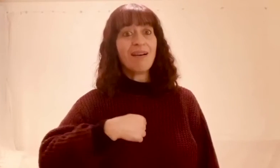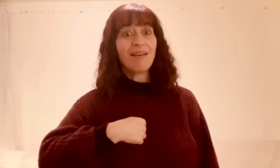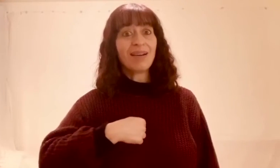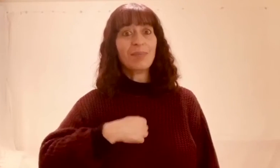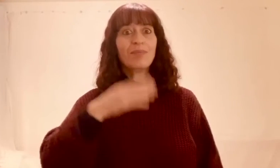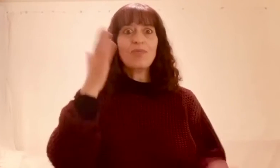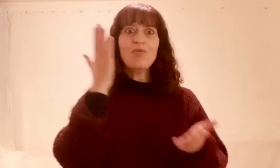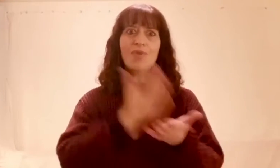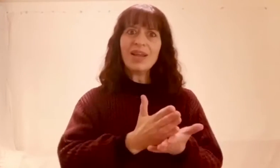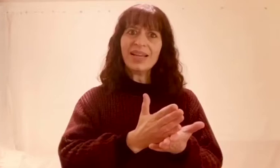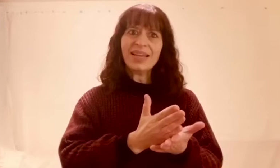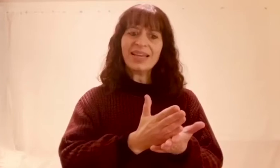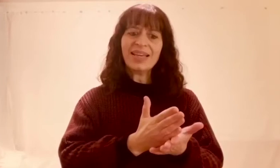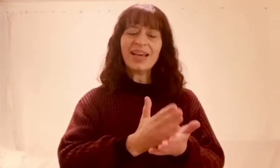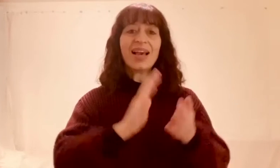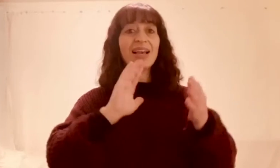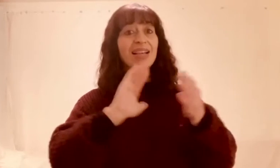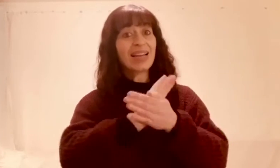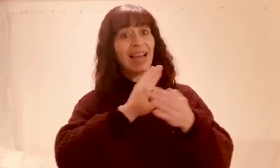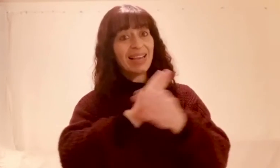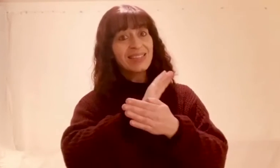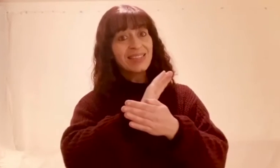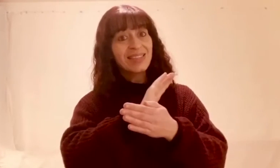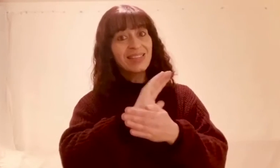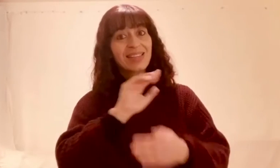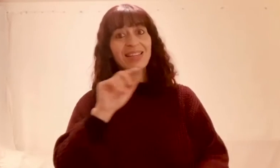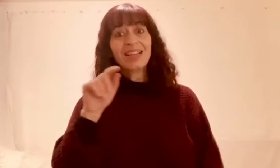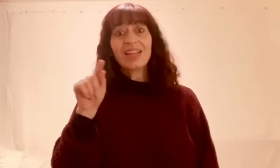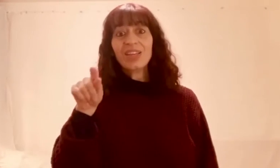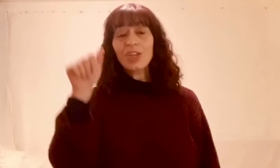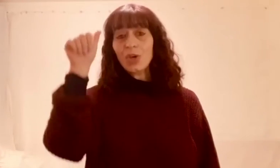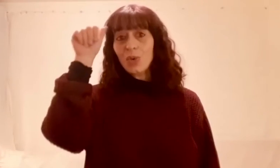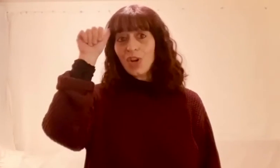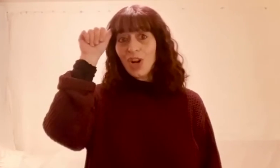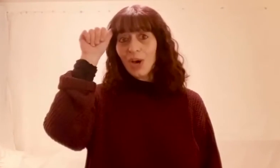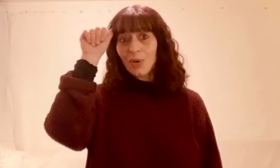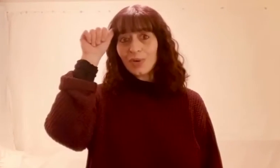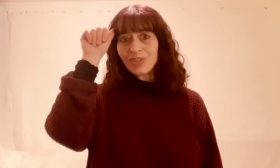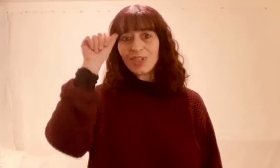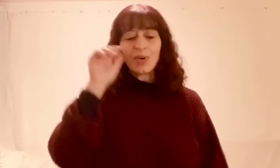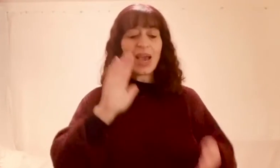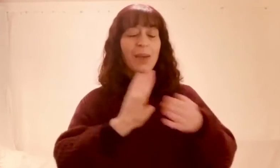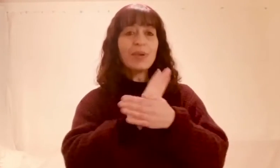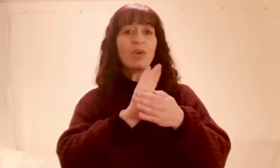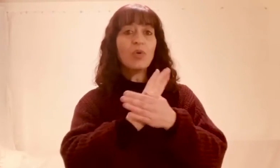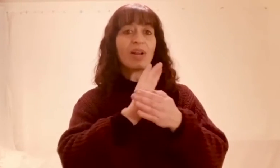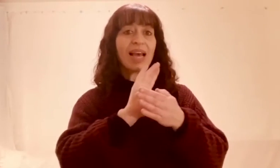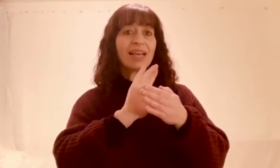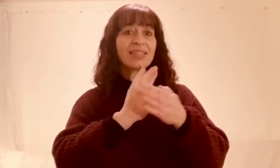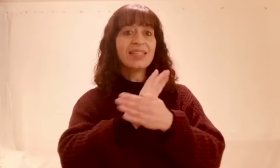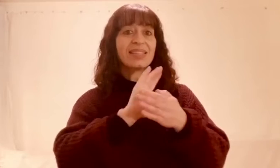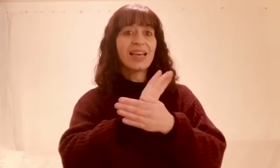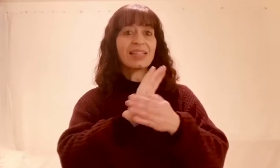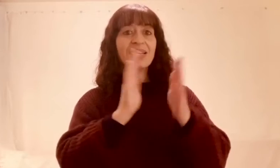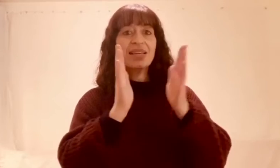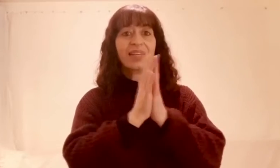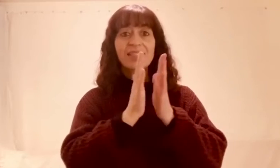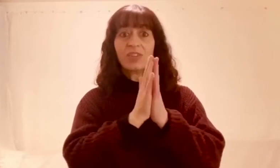I'm really glad you know. So happy or glad is that. It's not a